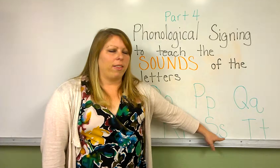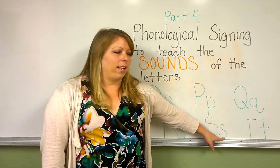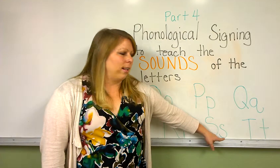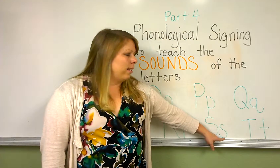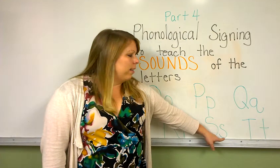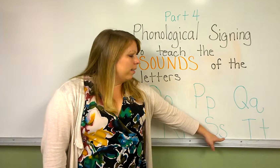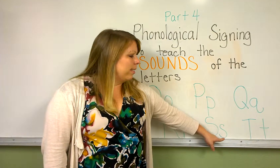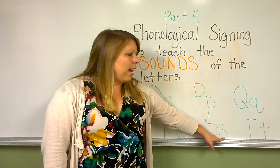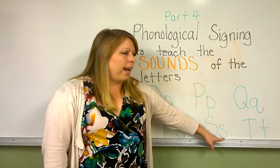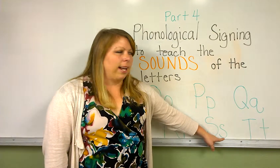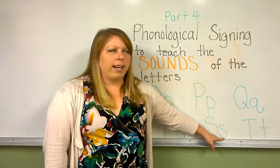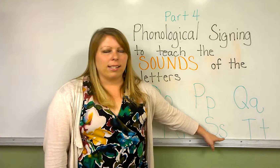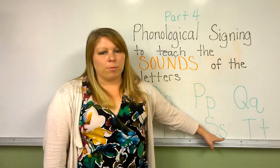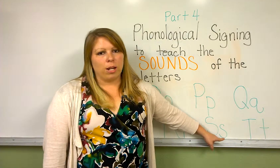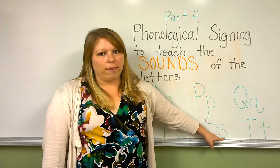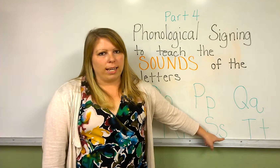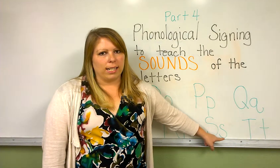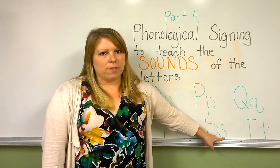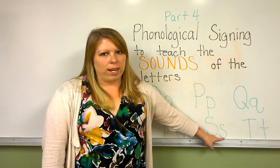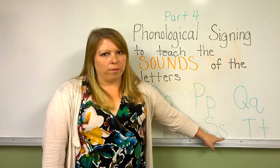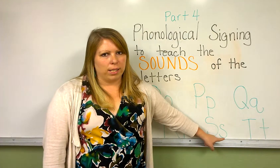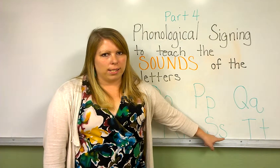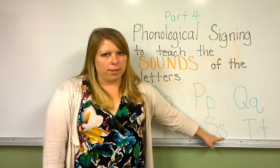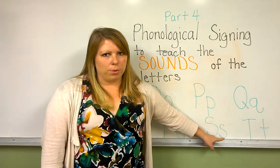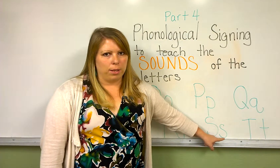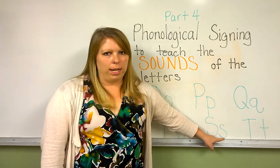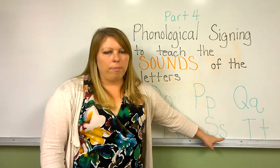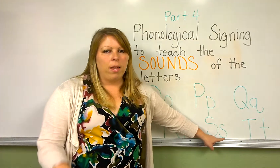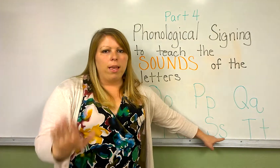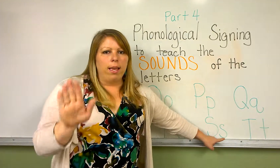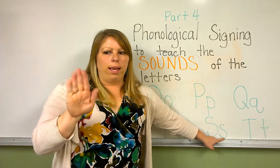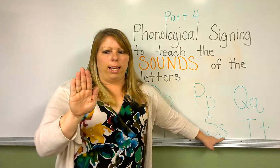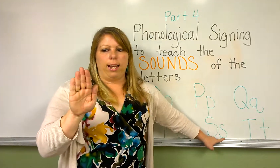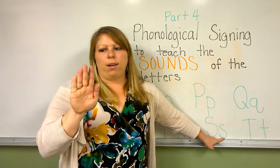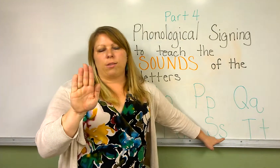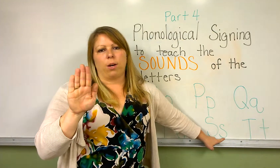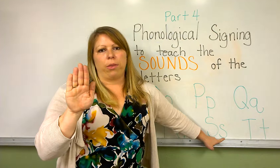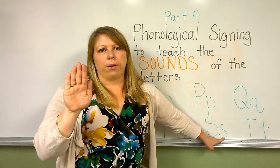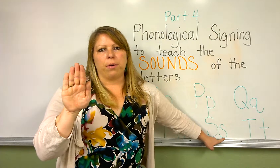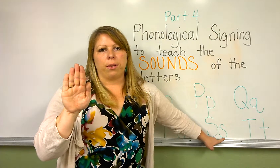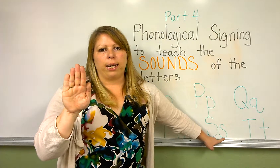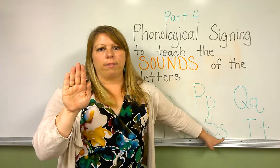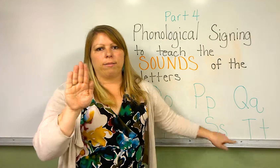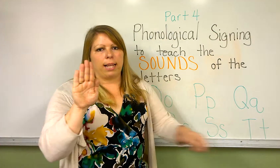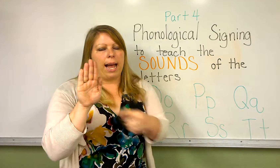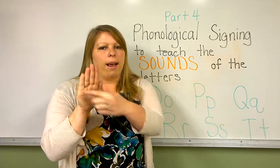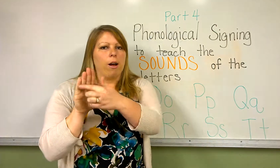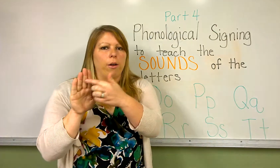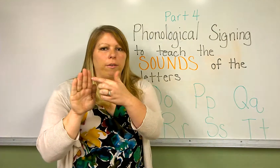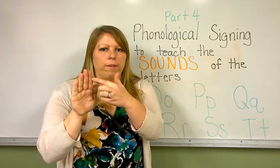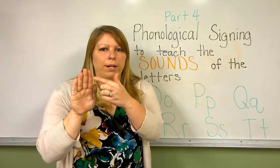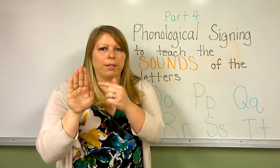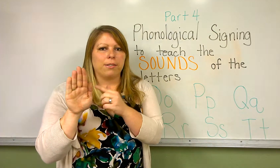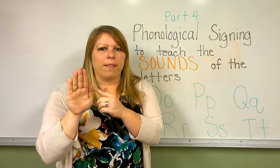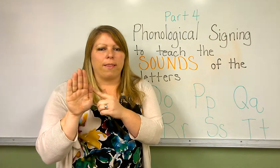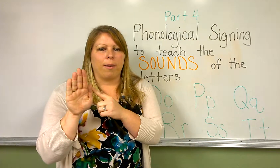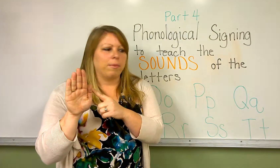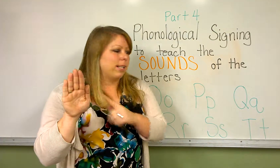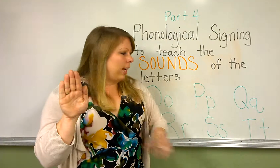the sign is one of the kids' favorites usually. Again, you start with your whole hand flat, all the fingers and thumb